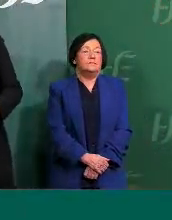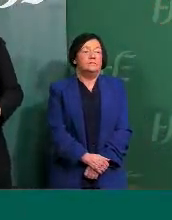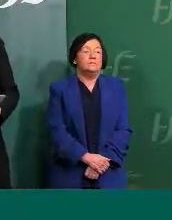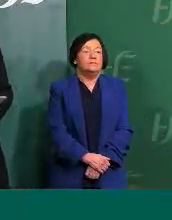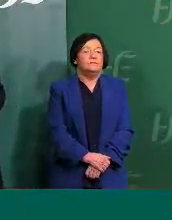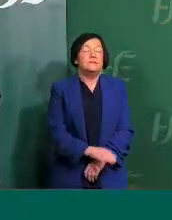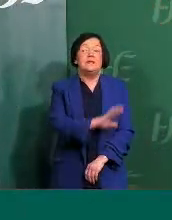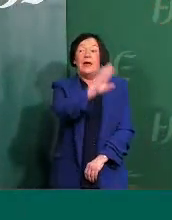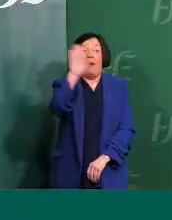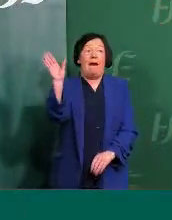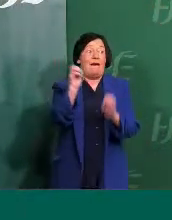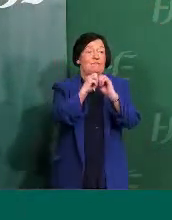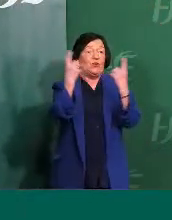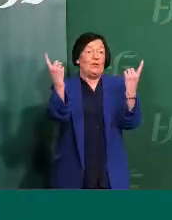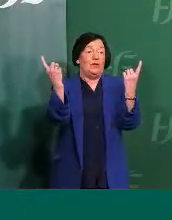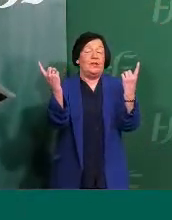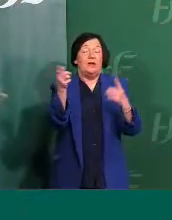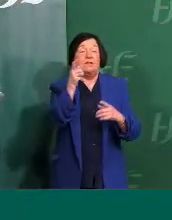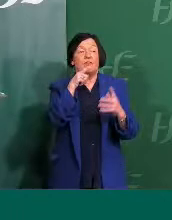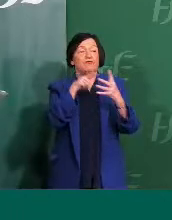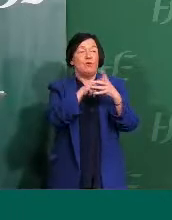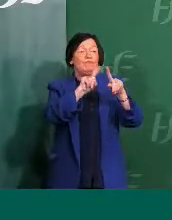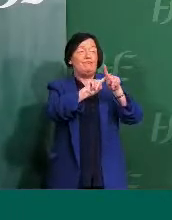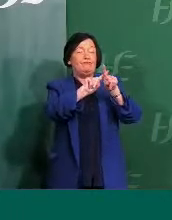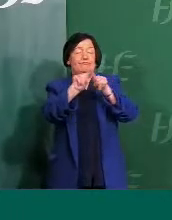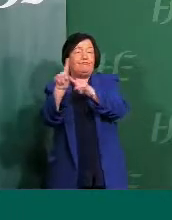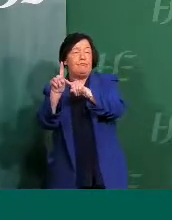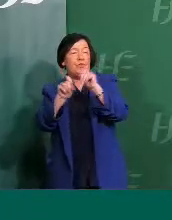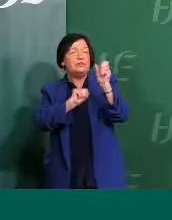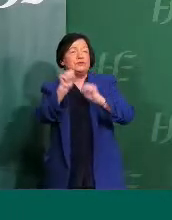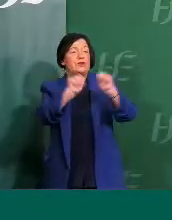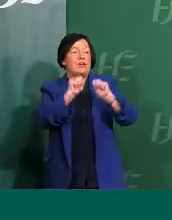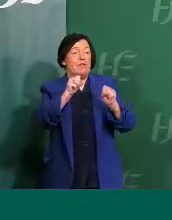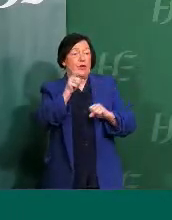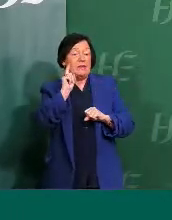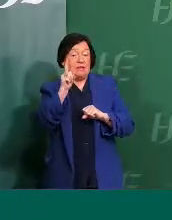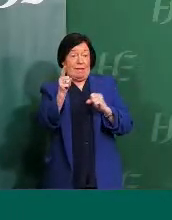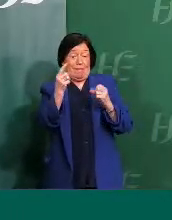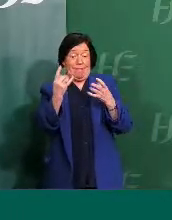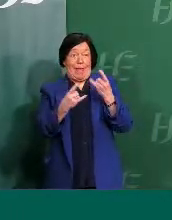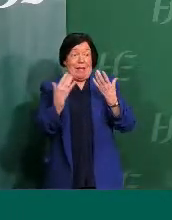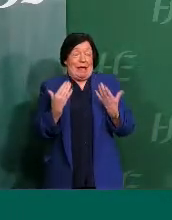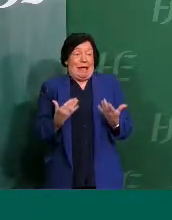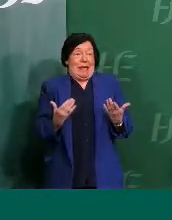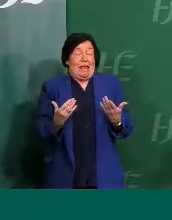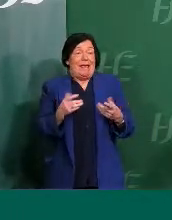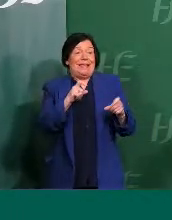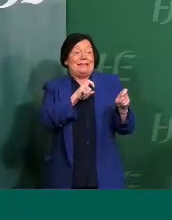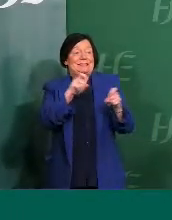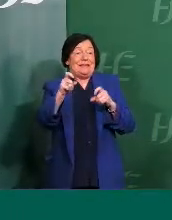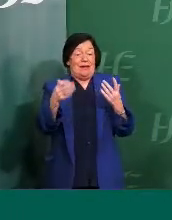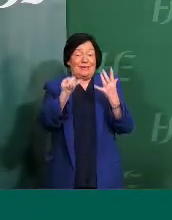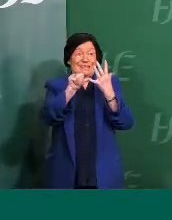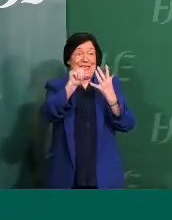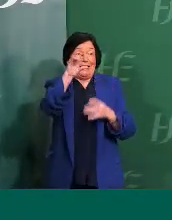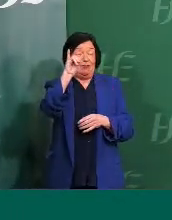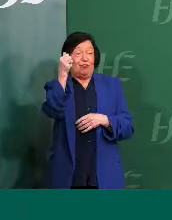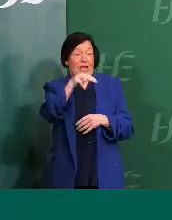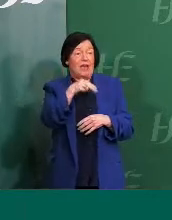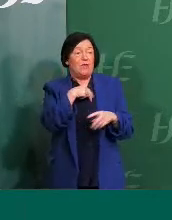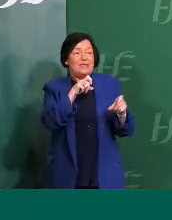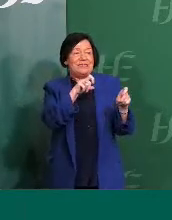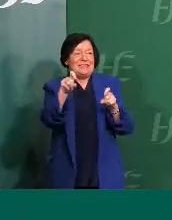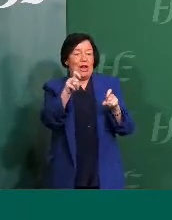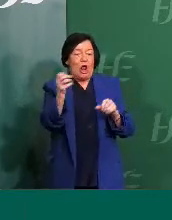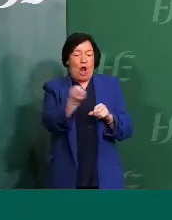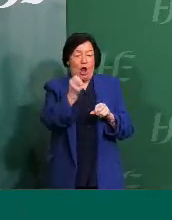Hi, everyone. We'll talk through the services and where we're fixed now. I suppose, again, it is still, the 6th of January, so we're very much in our